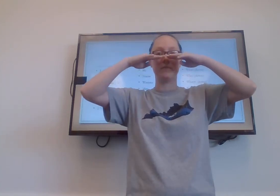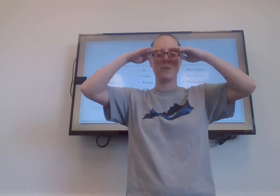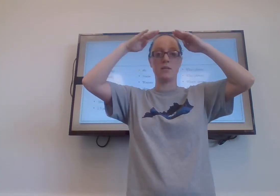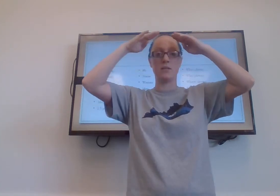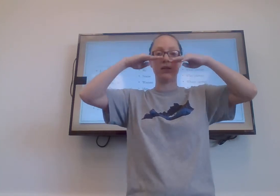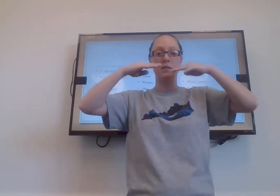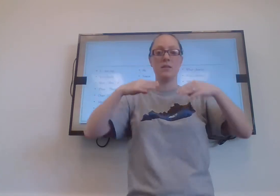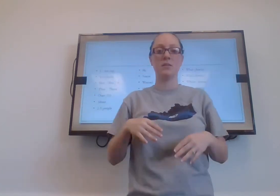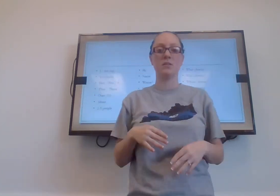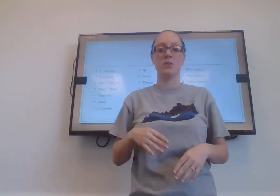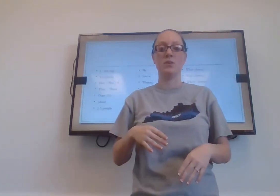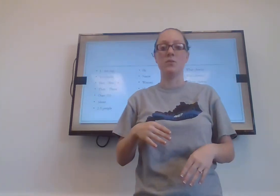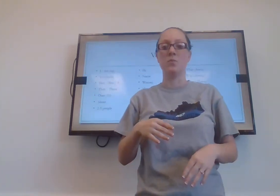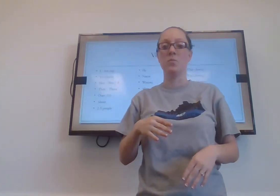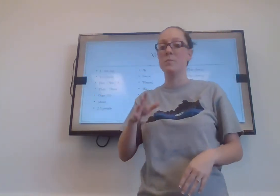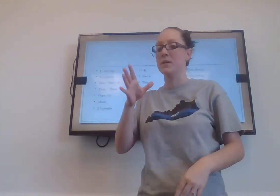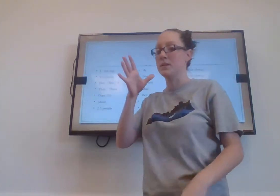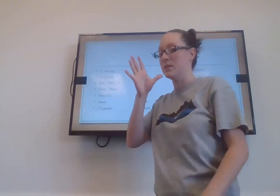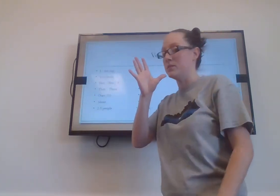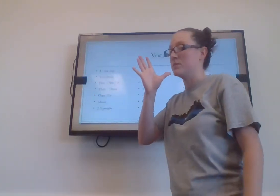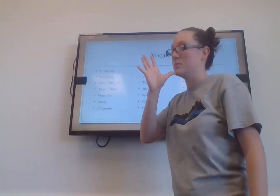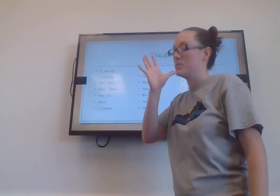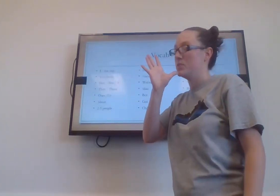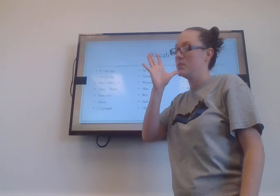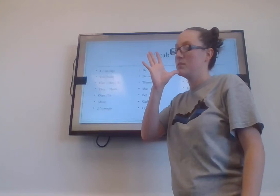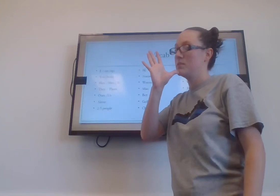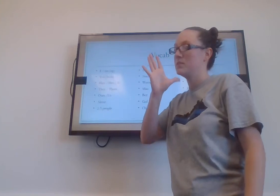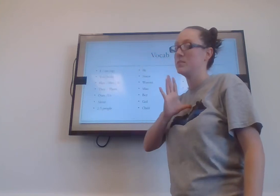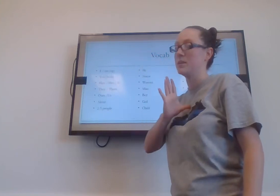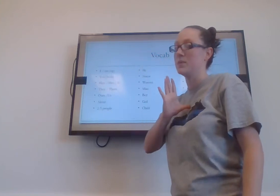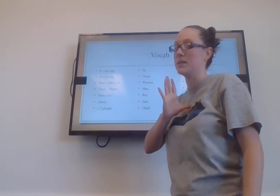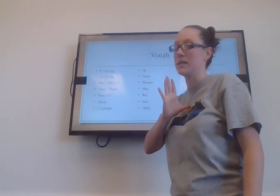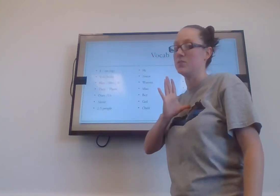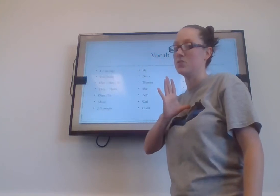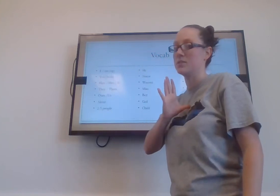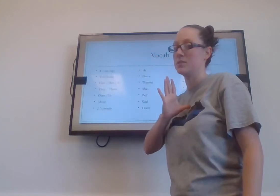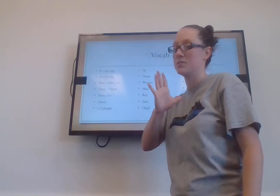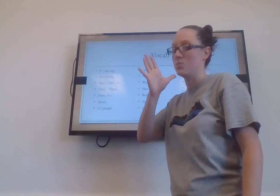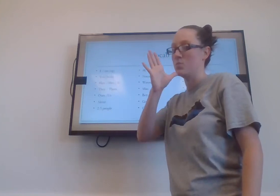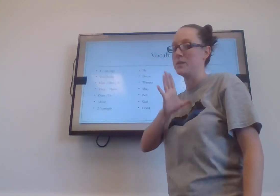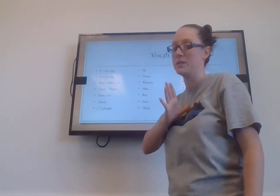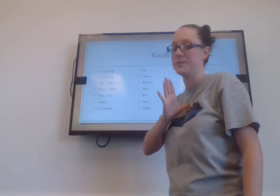Okay. So woman is from your chin and bring it down to your chest.